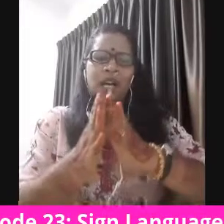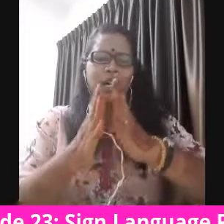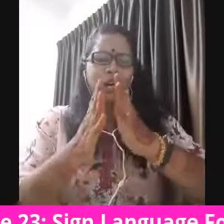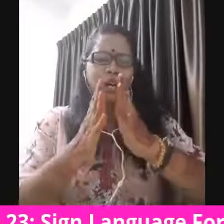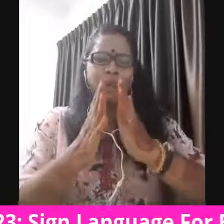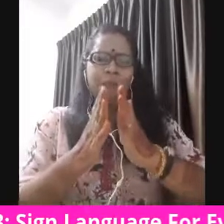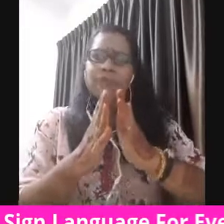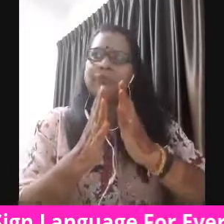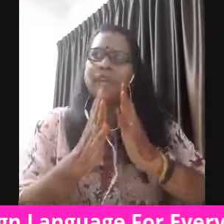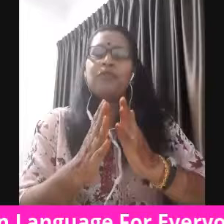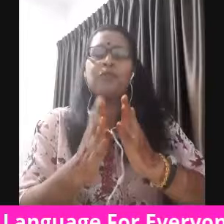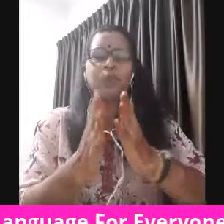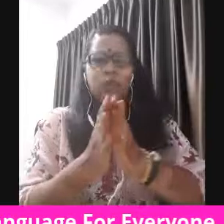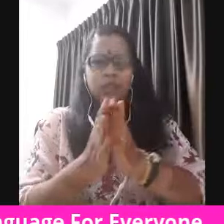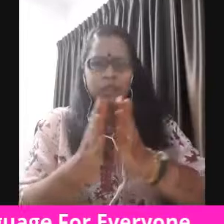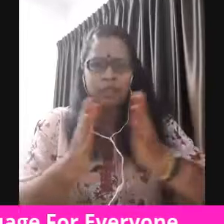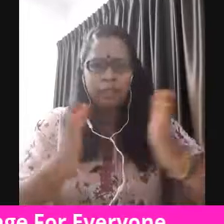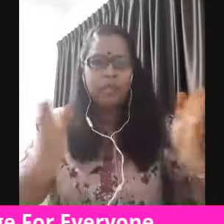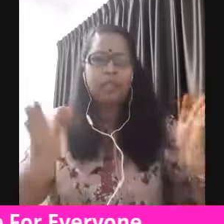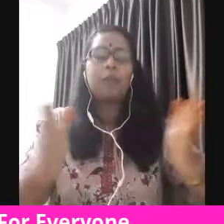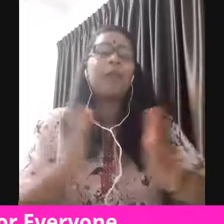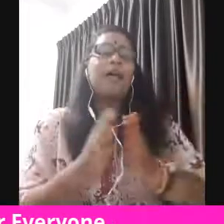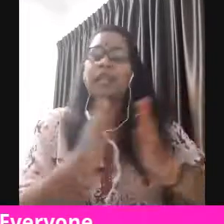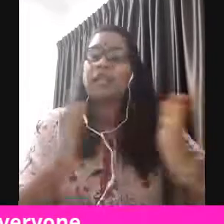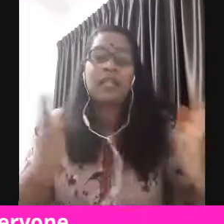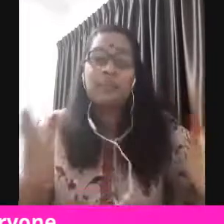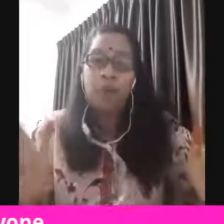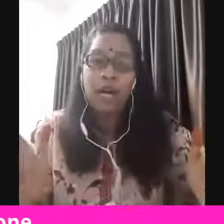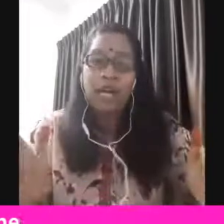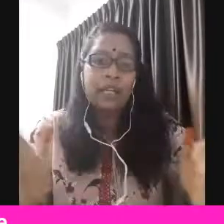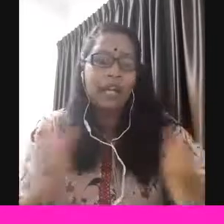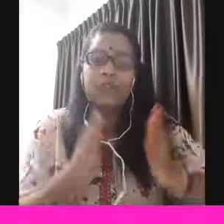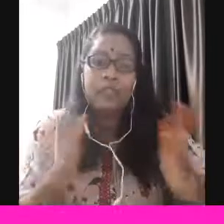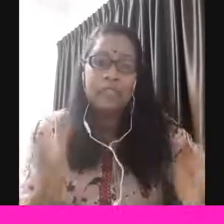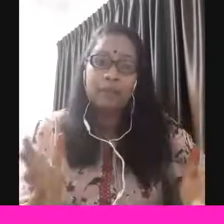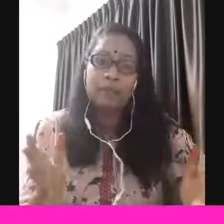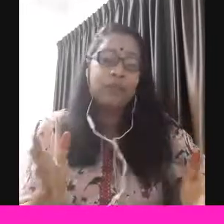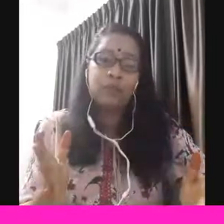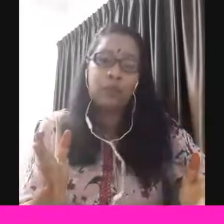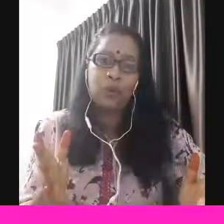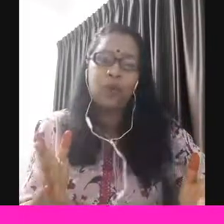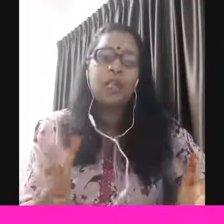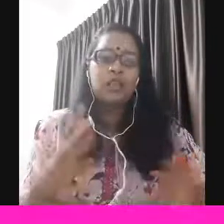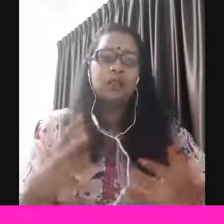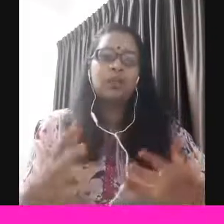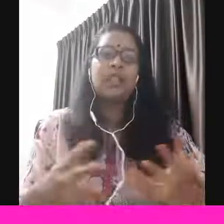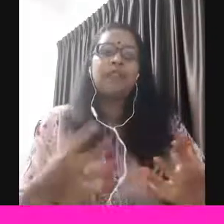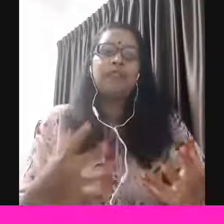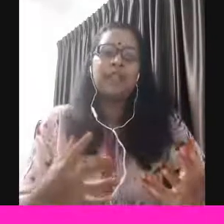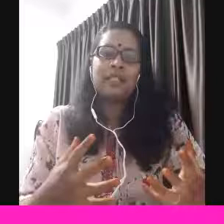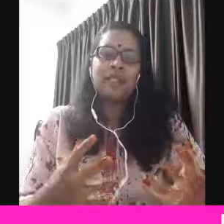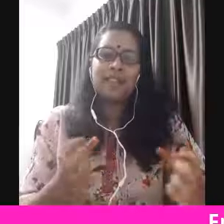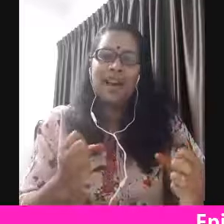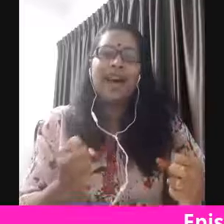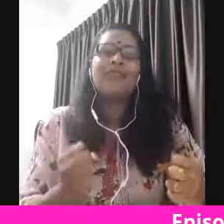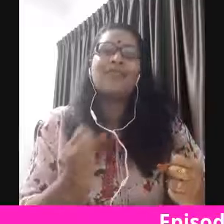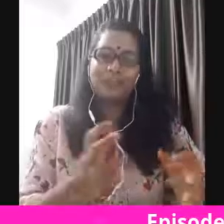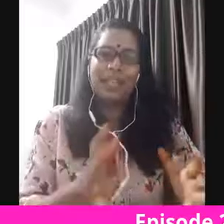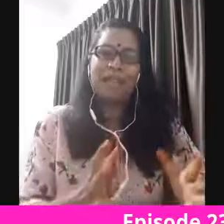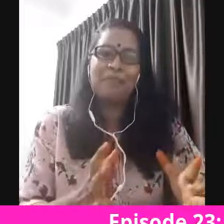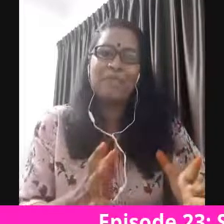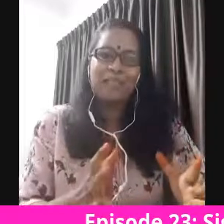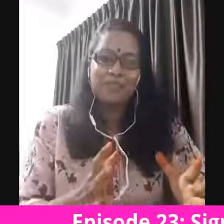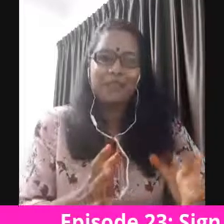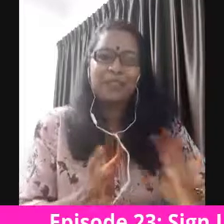is a we have to follow the kata himbuhan, everything we have to follow. So they feel Mm-hmm. it's hard